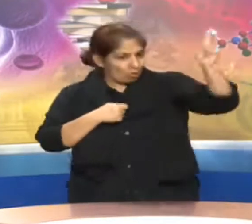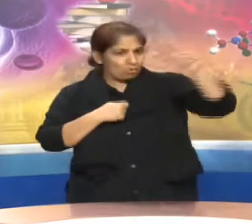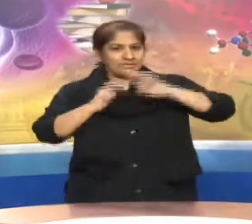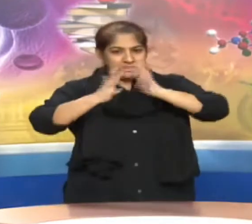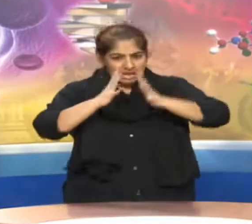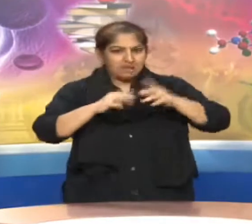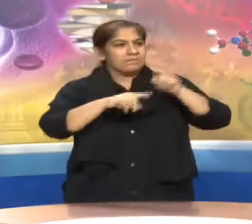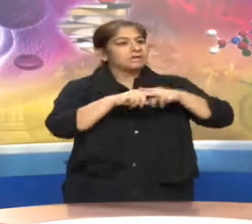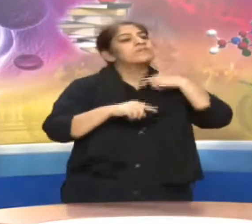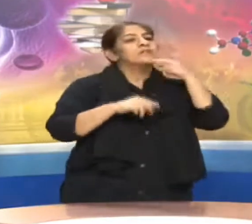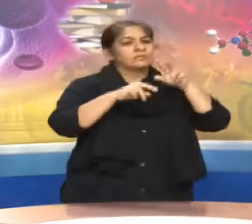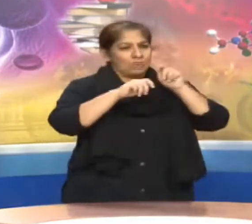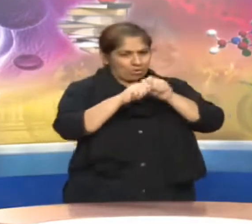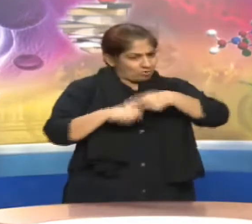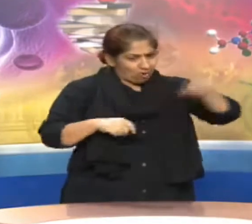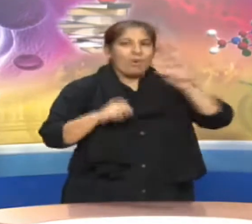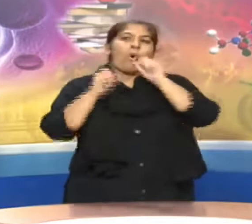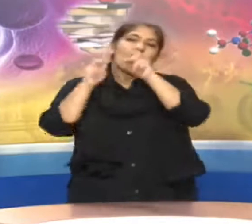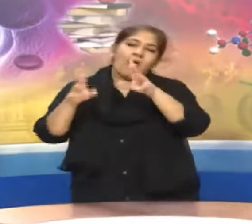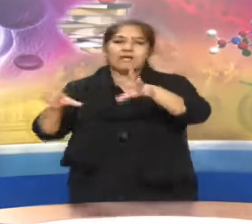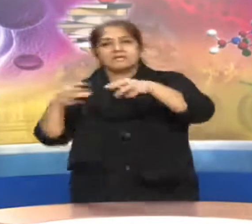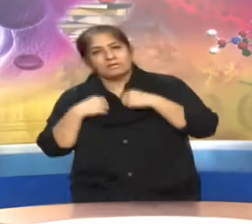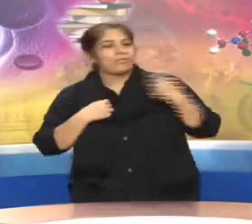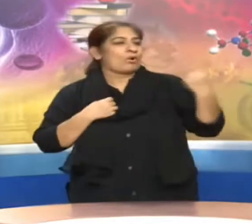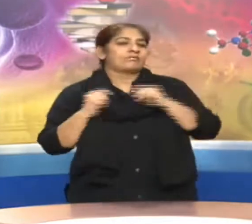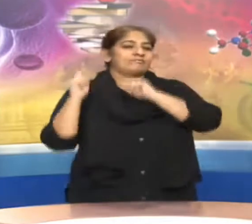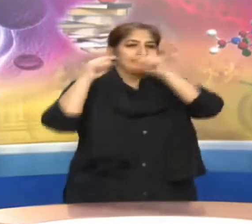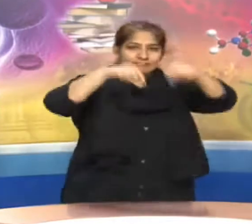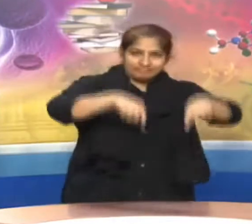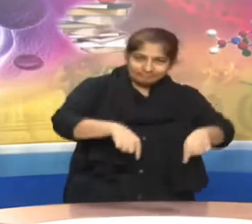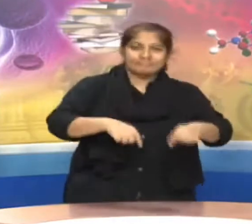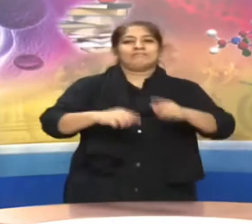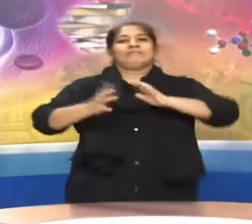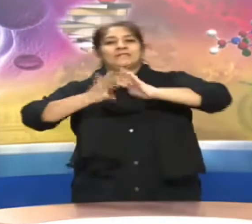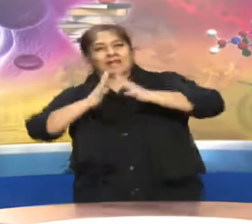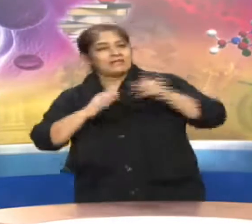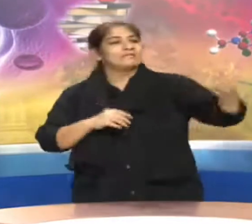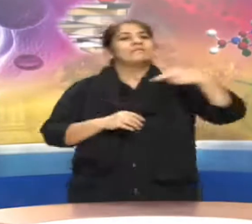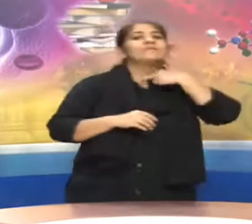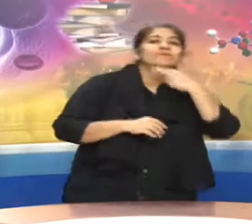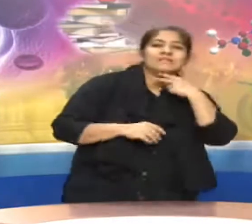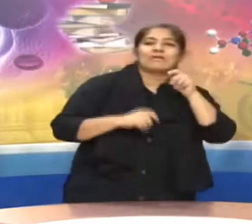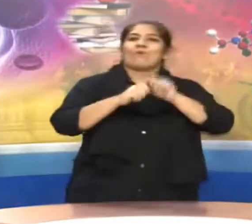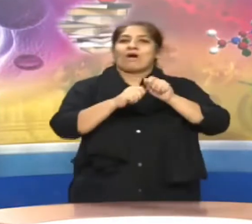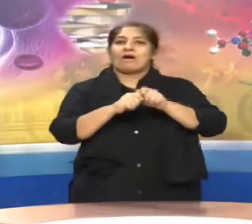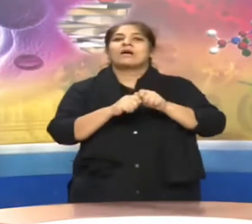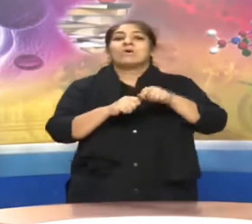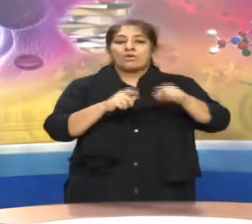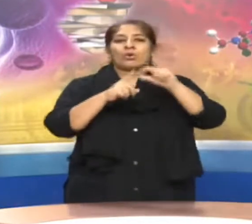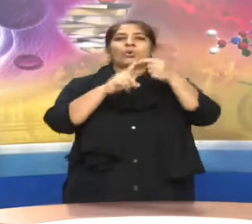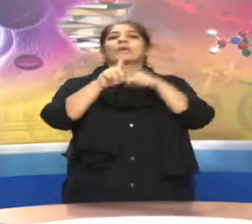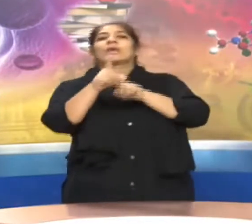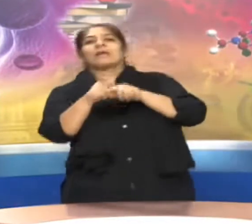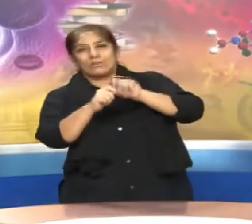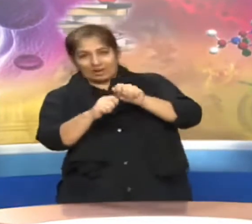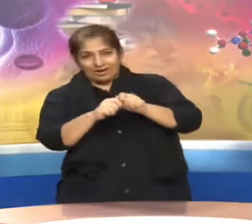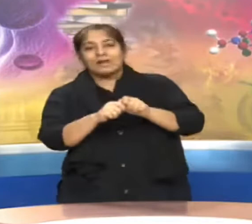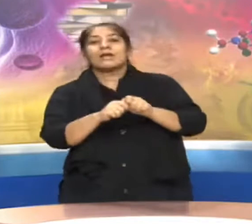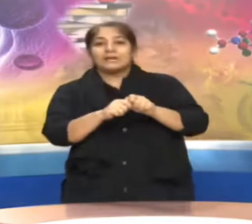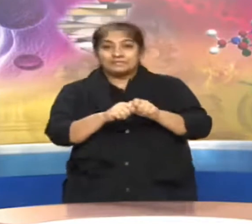So there are people who are working in a team, they do the communication, formal communication.